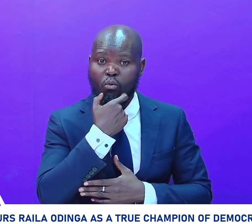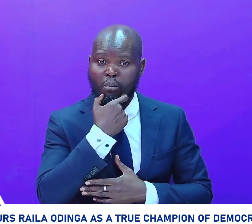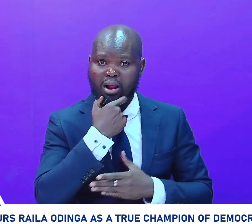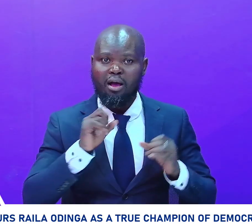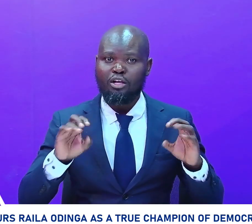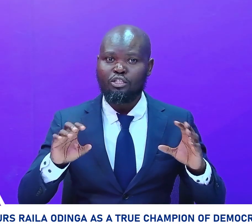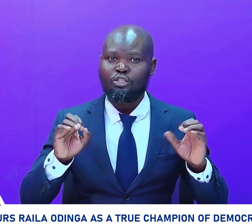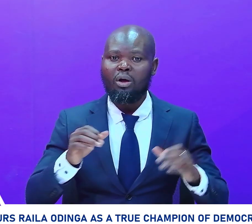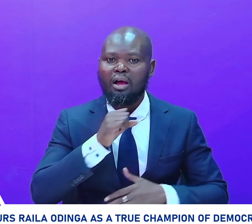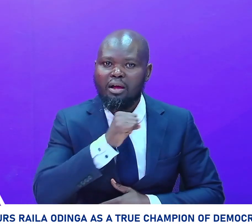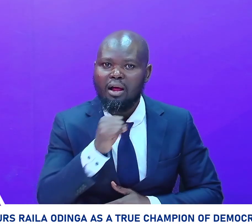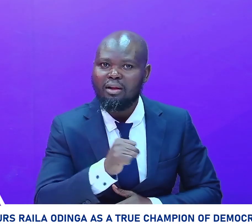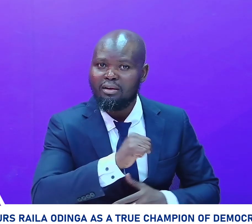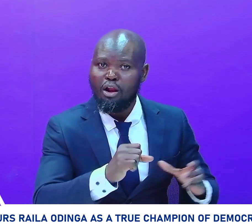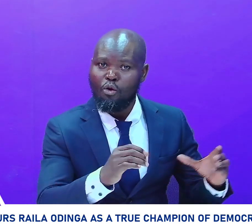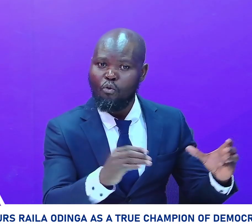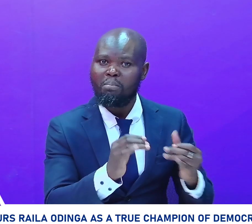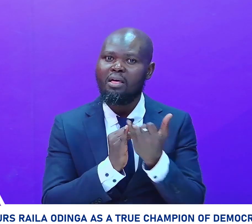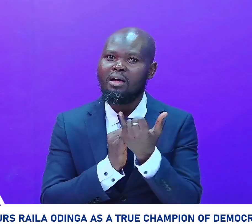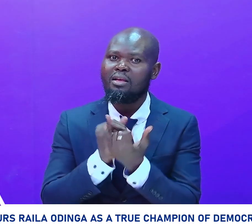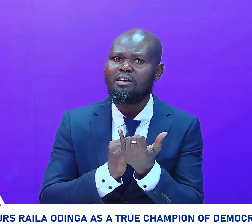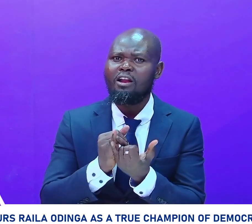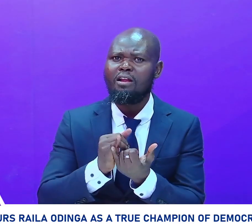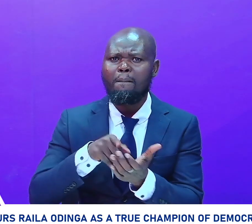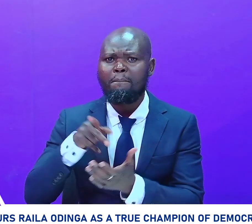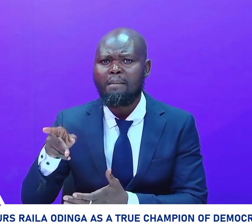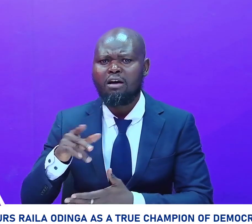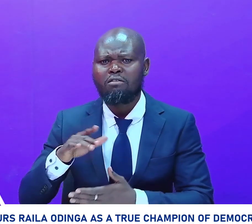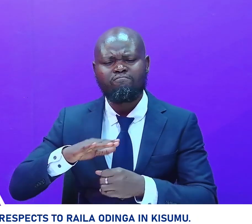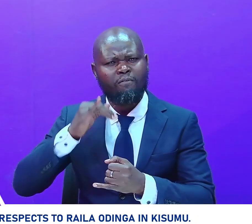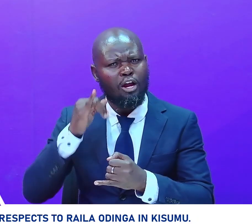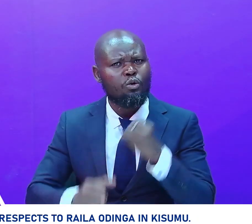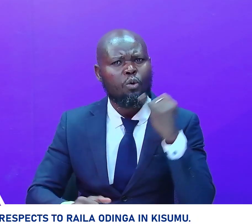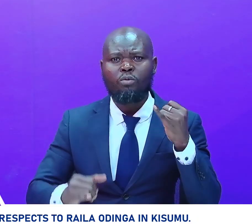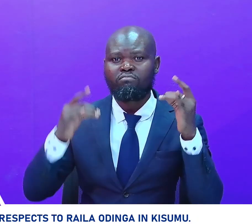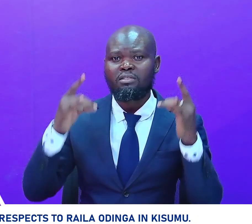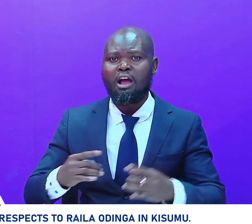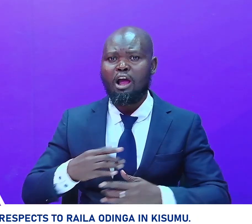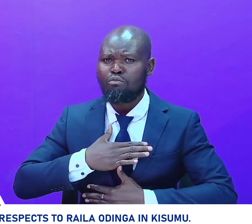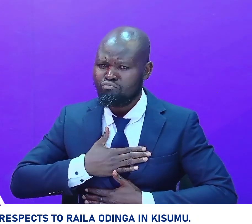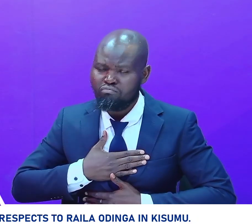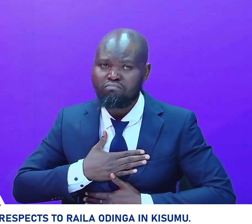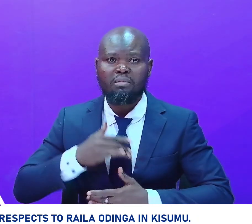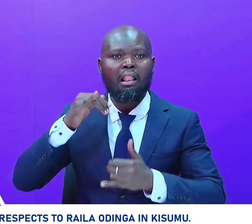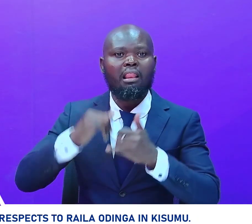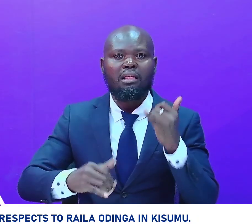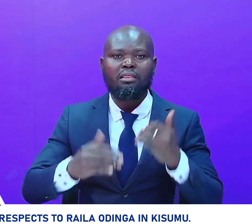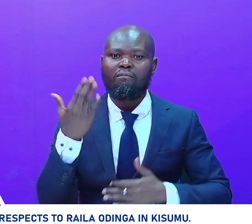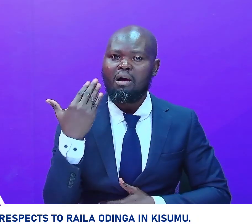Tribute, we have the Luo Council of Elders on Saturday paid their final respect to the late former Prime Minister Raila